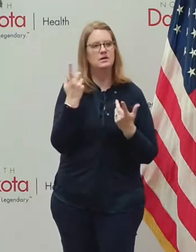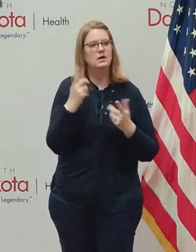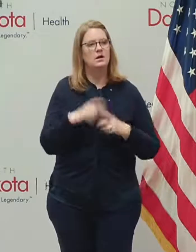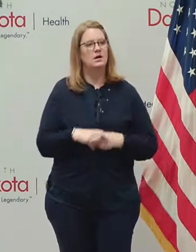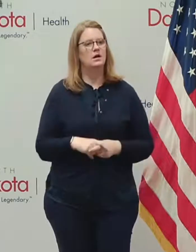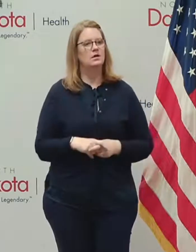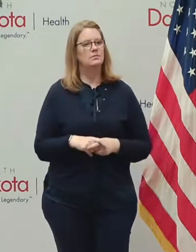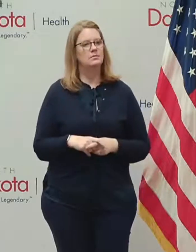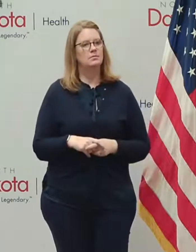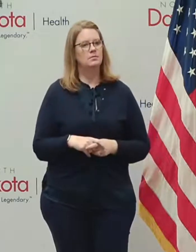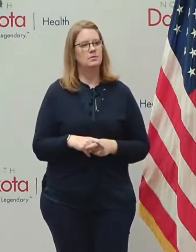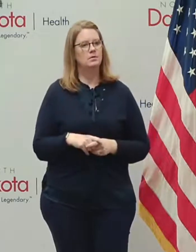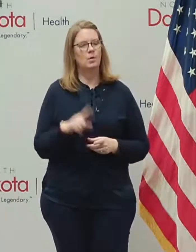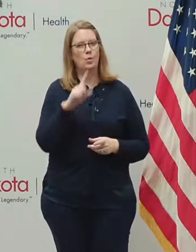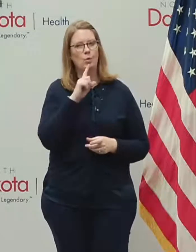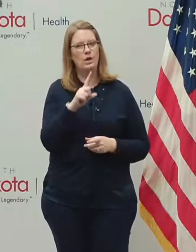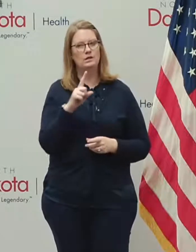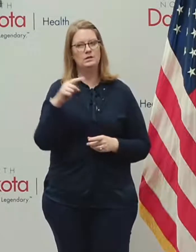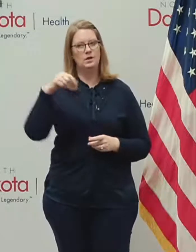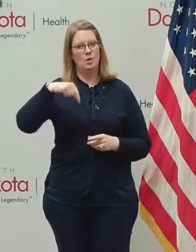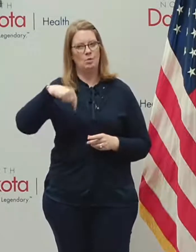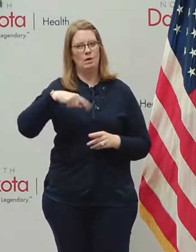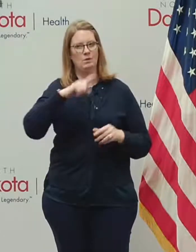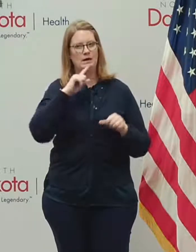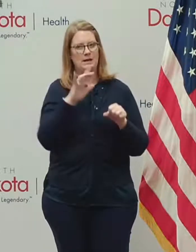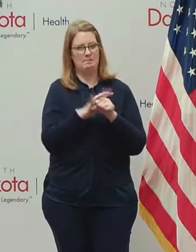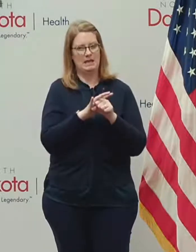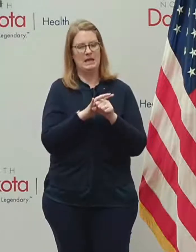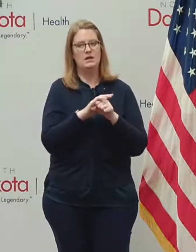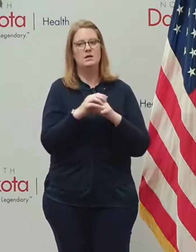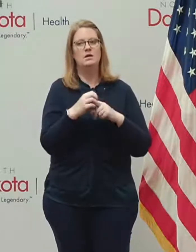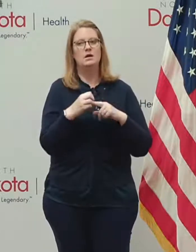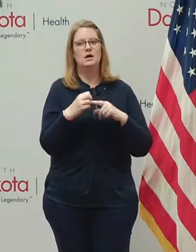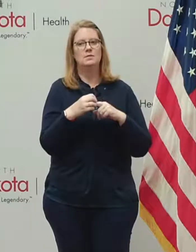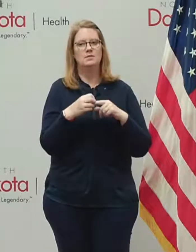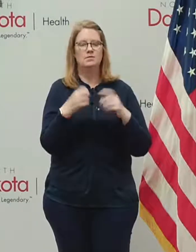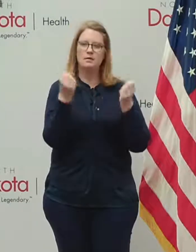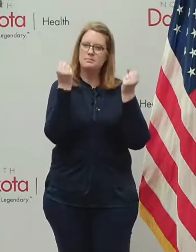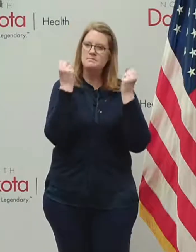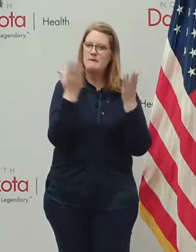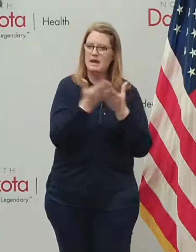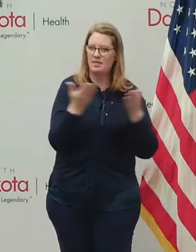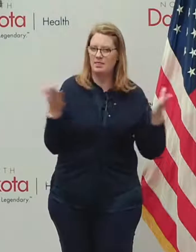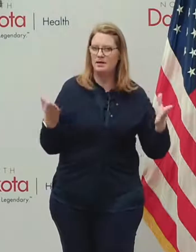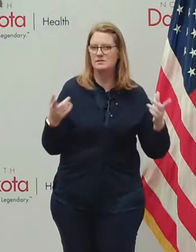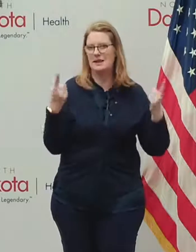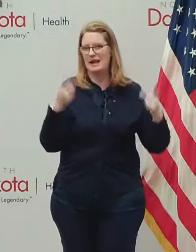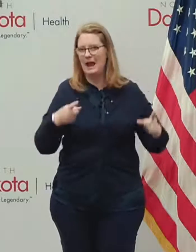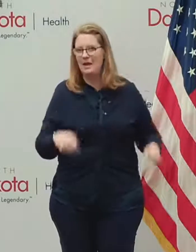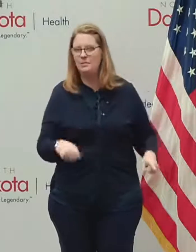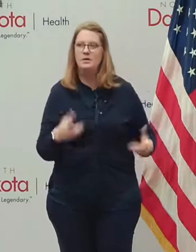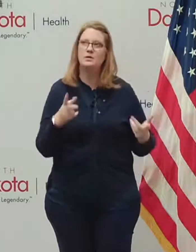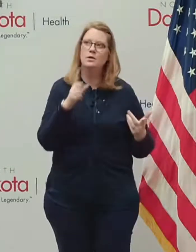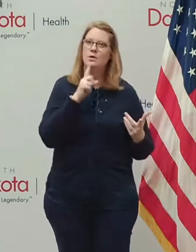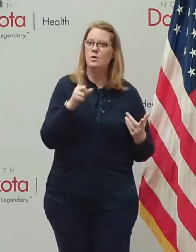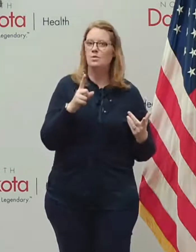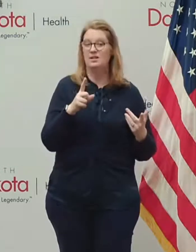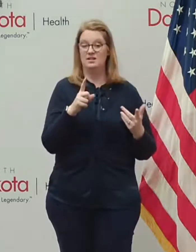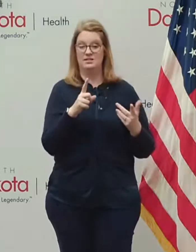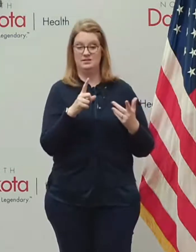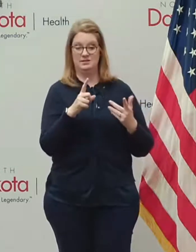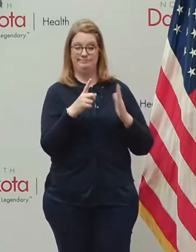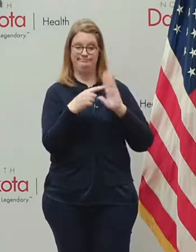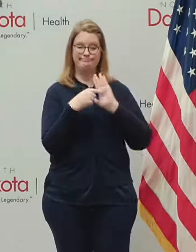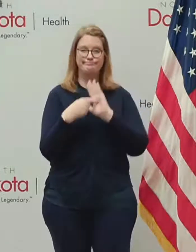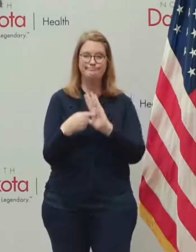we were committed in our administration to transparency. There's a number of things that have gone on that have helped us increase transparency,